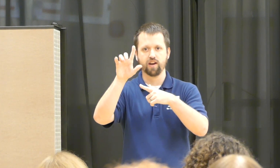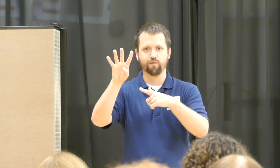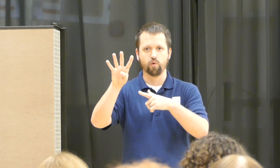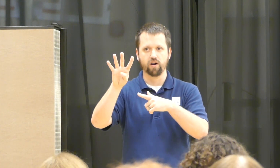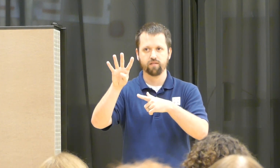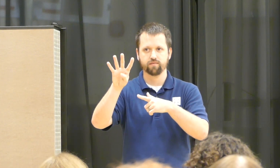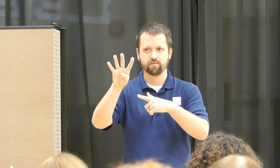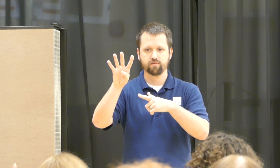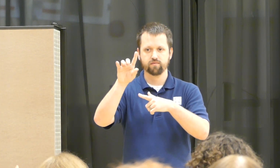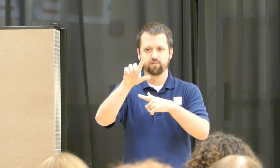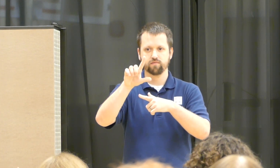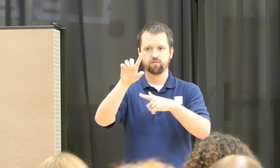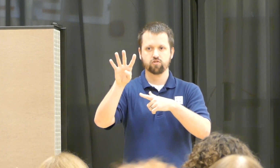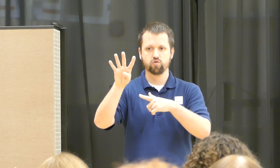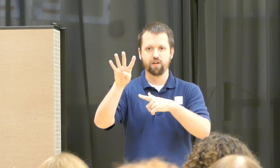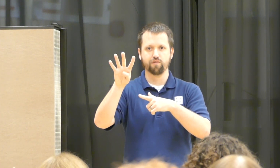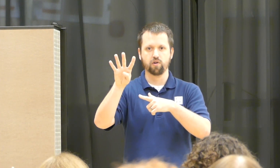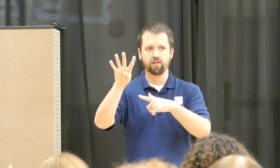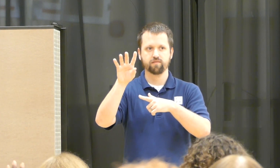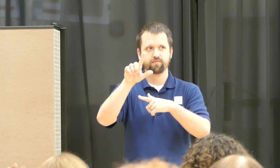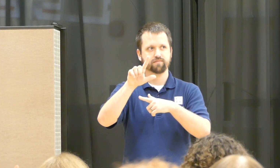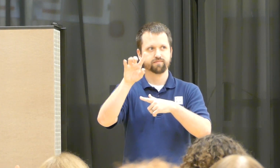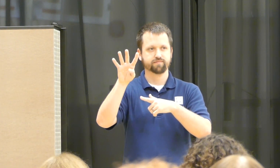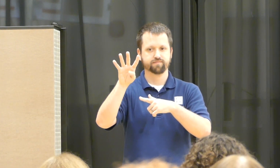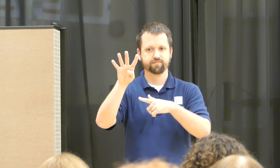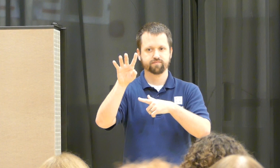4. 24.